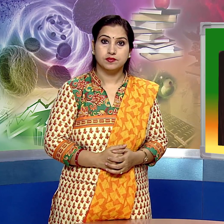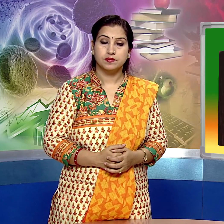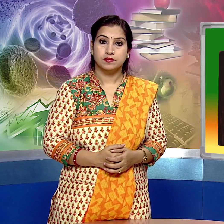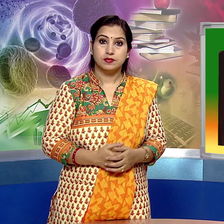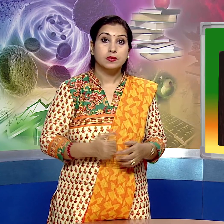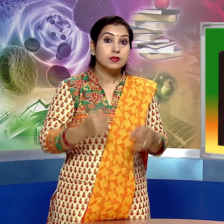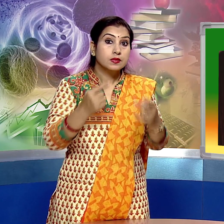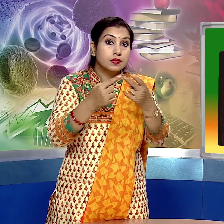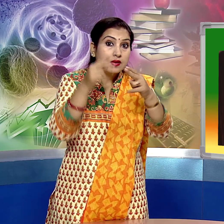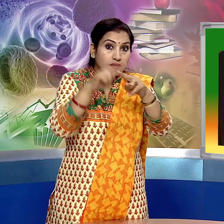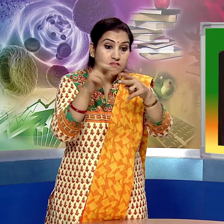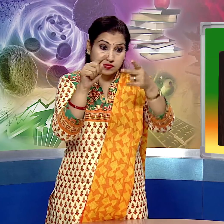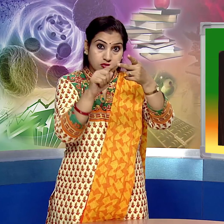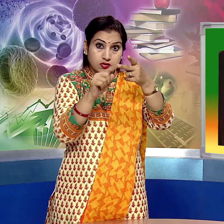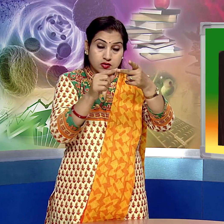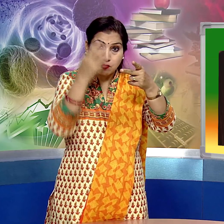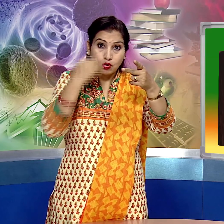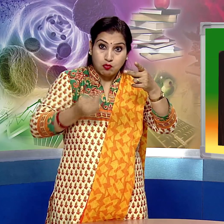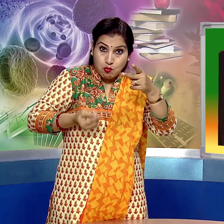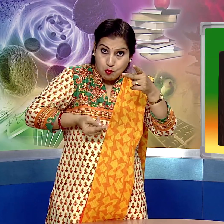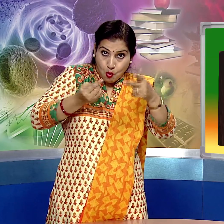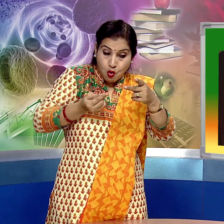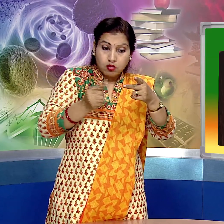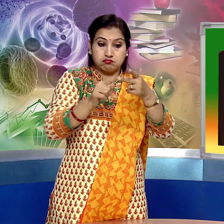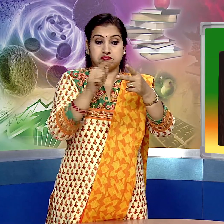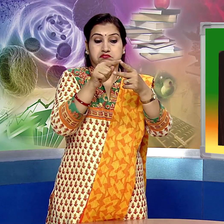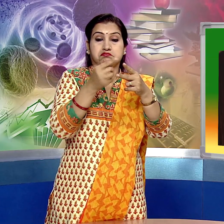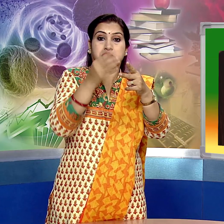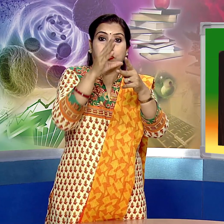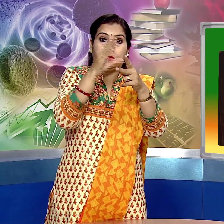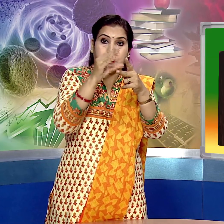Excess of phosphorus intake may deplete the calcium.